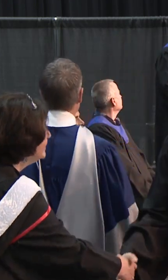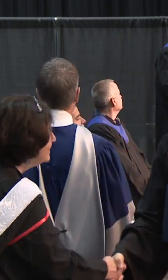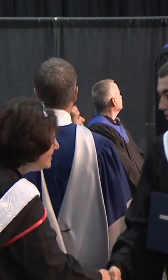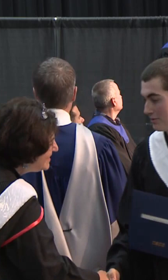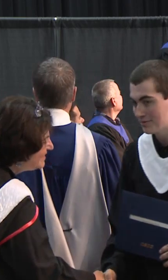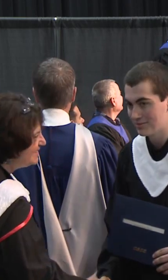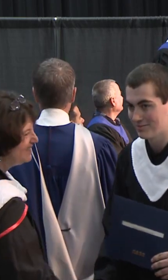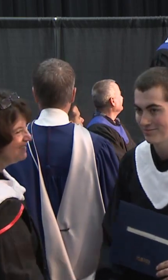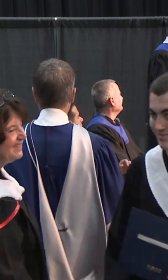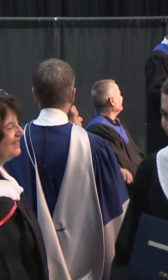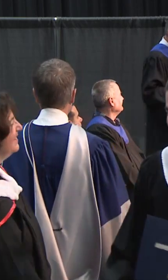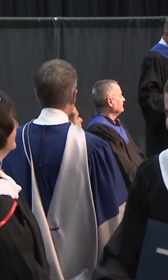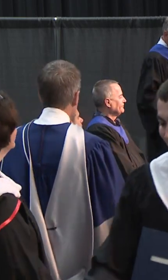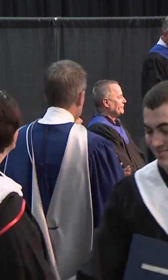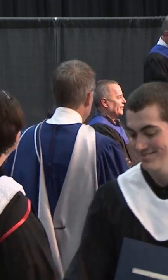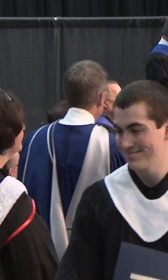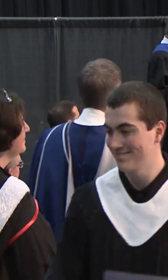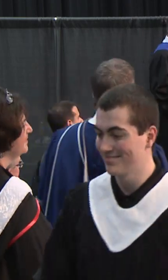Brittany White.